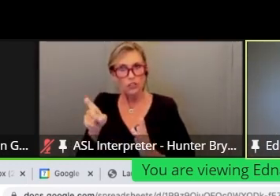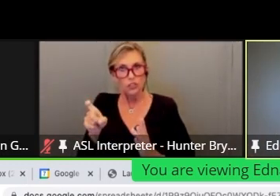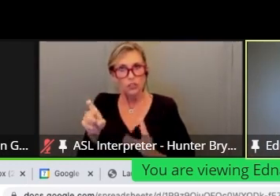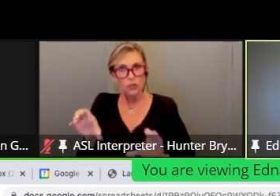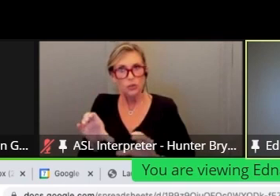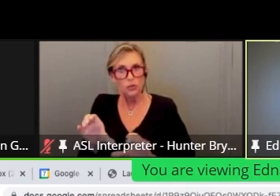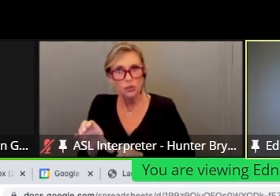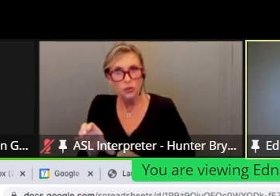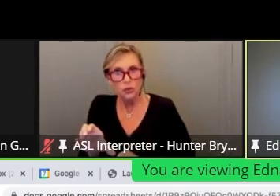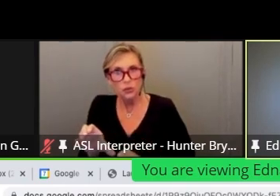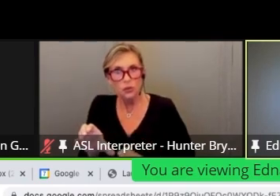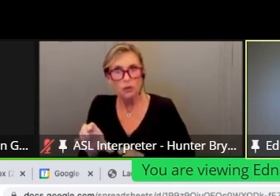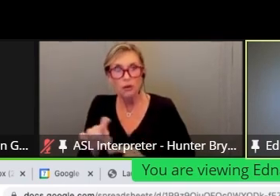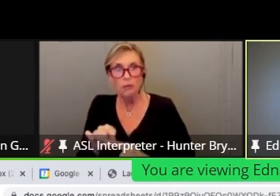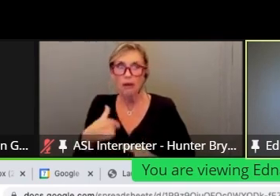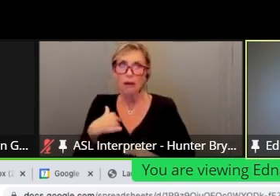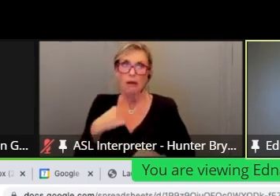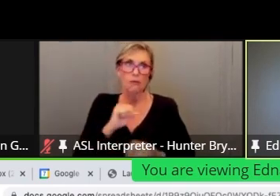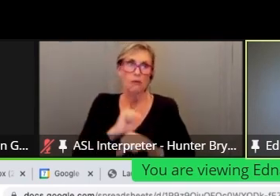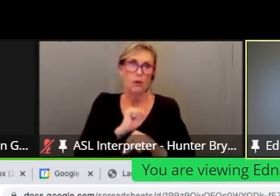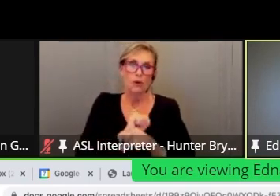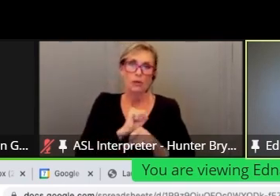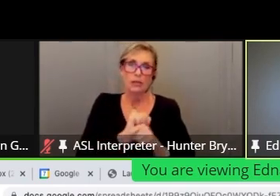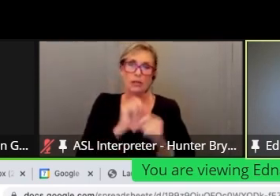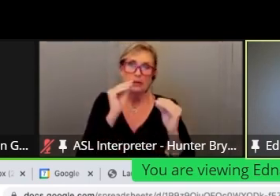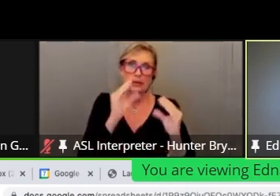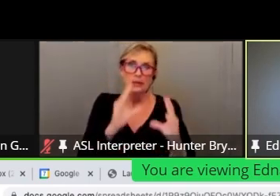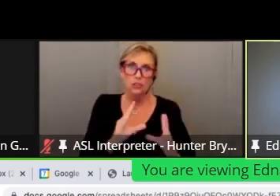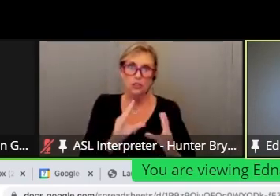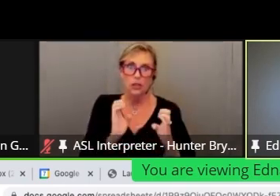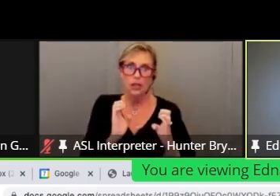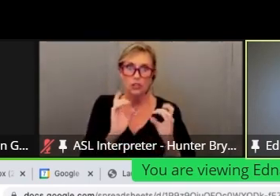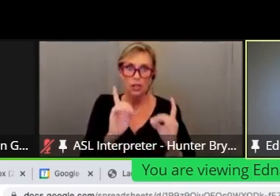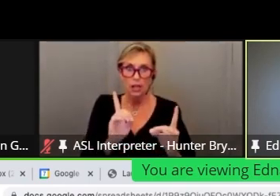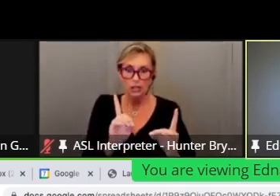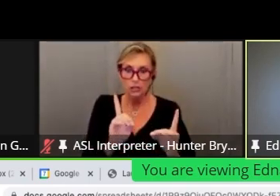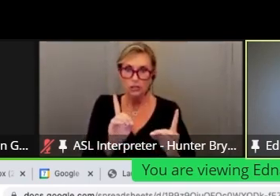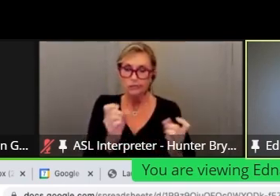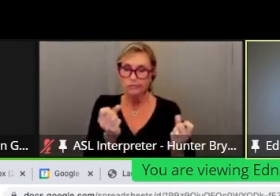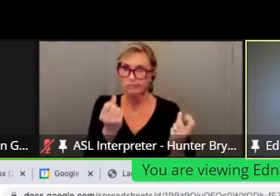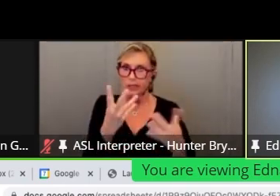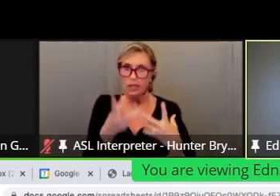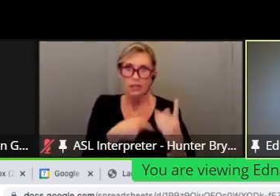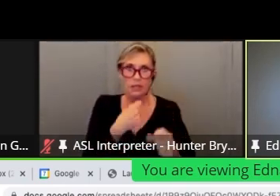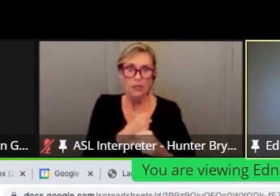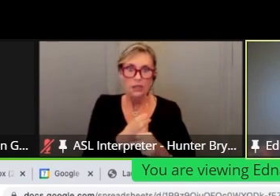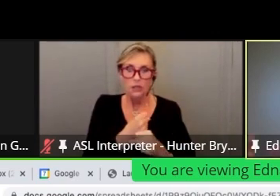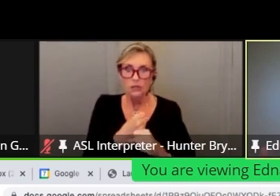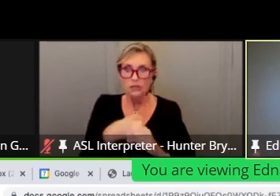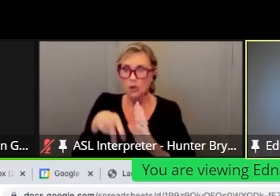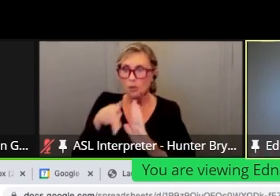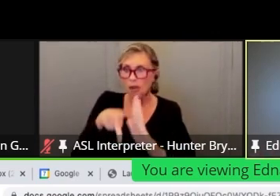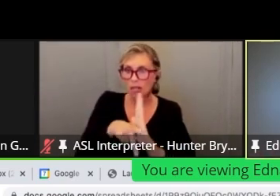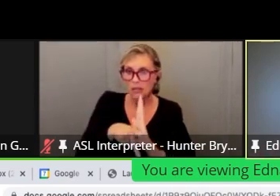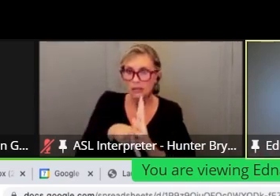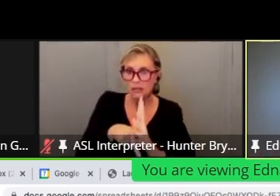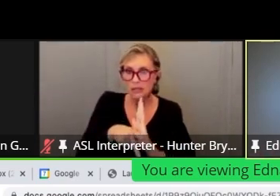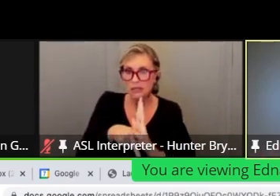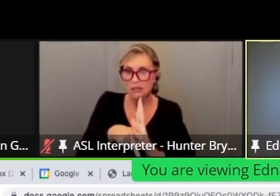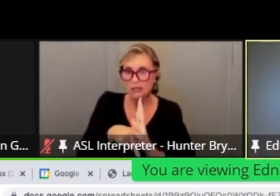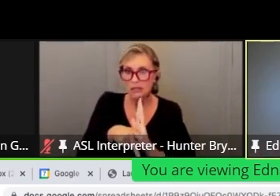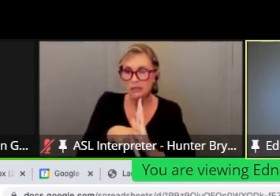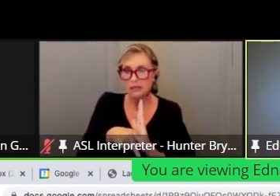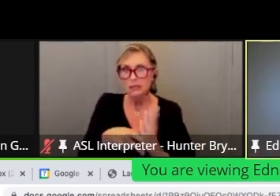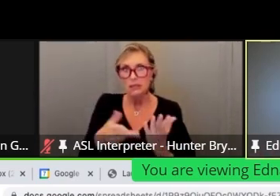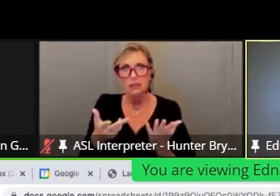having worked in teacher ed for so many years, there are policies that we answer to a lot of people. We answer